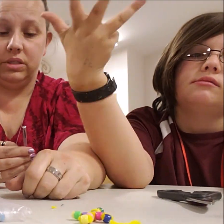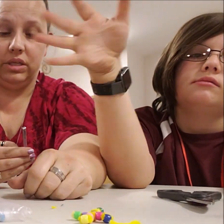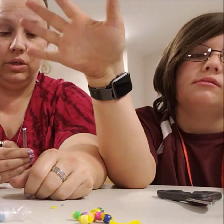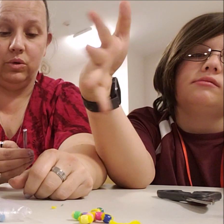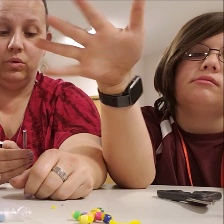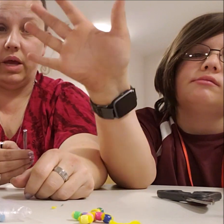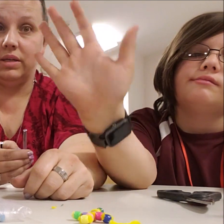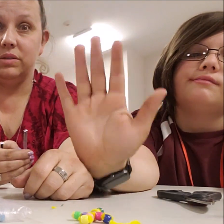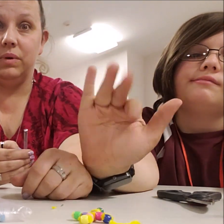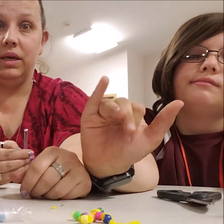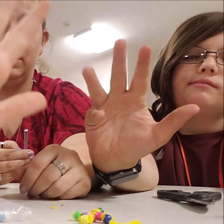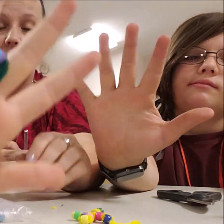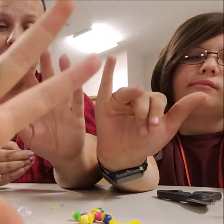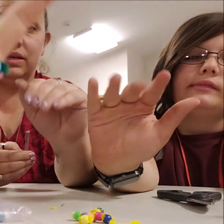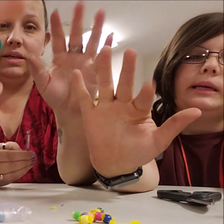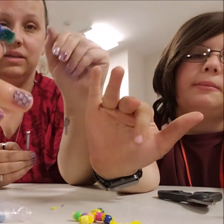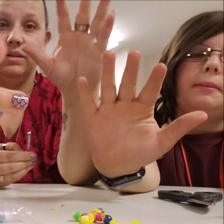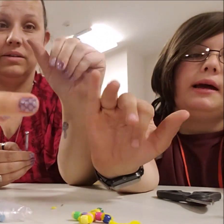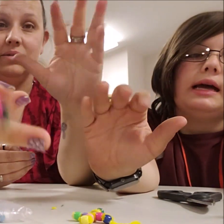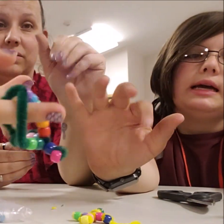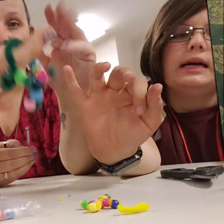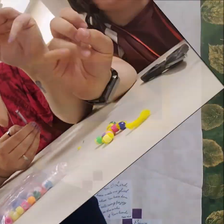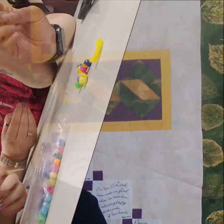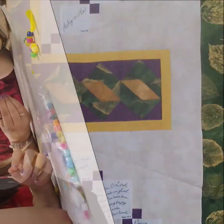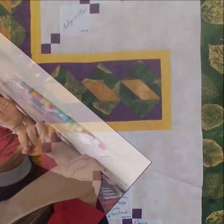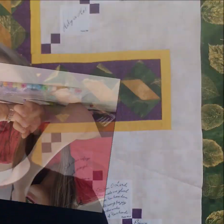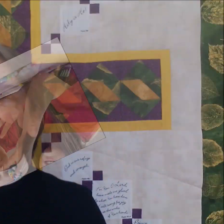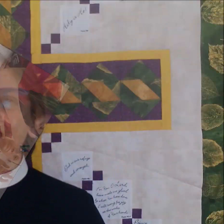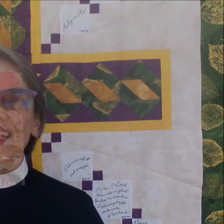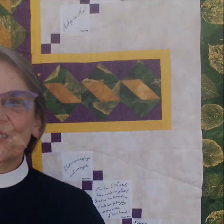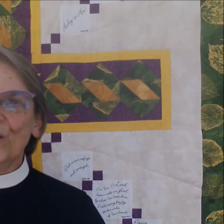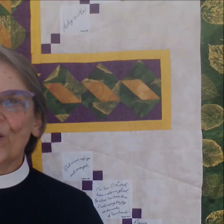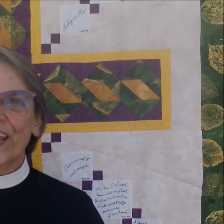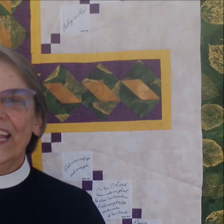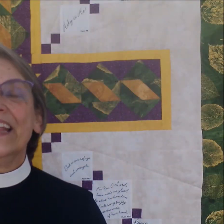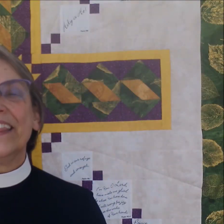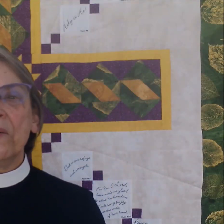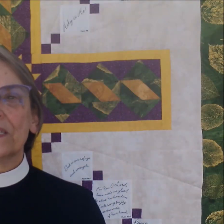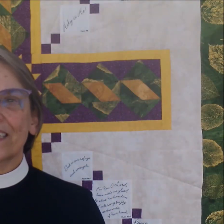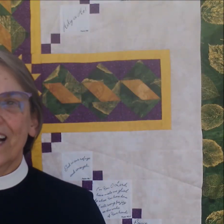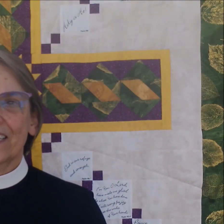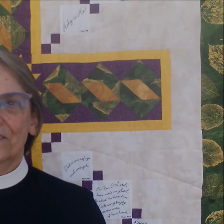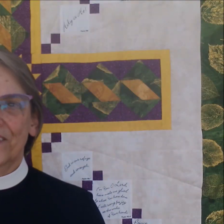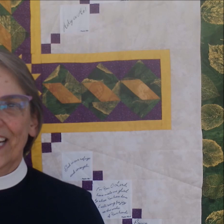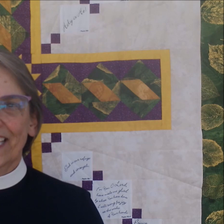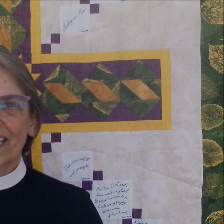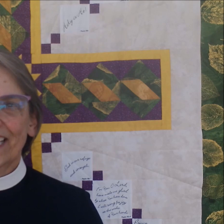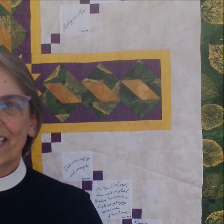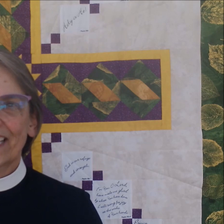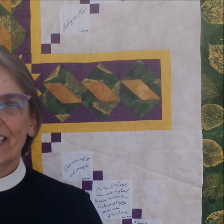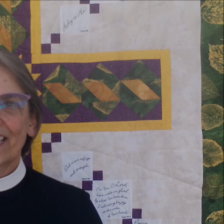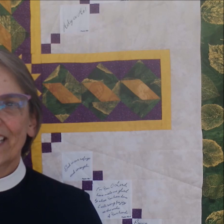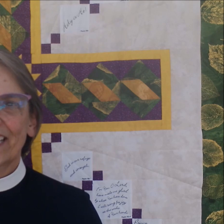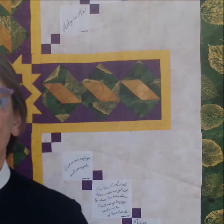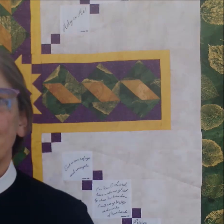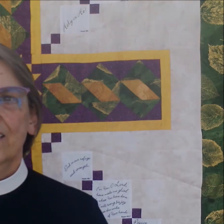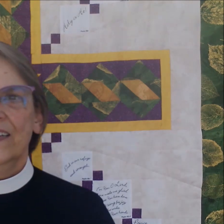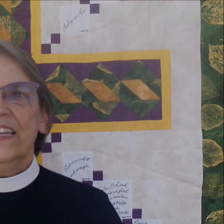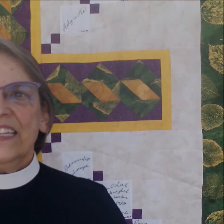see you next week. Bye. Thanks, Kori. That was a lot of fun. Now